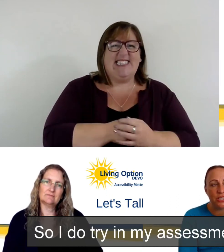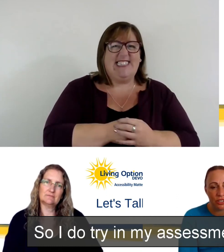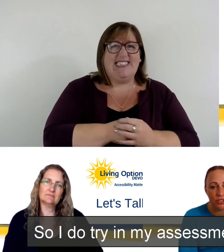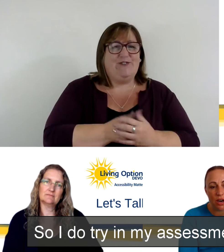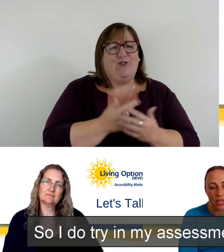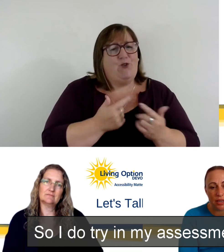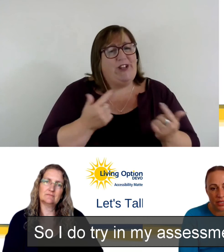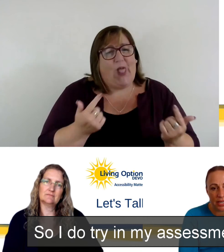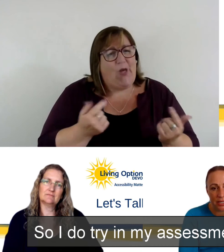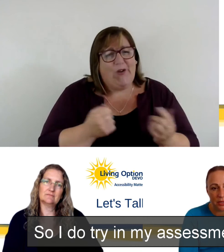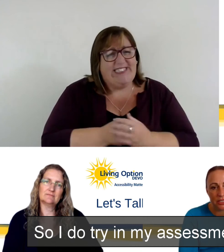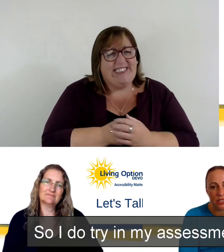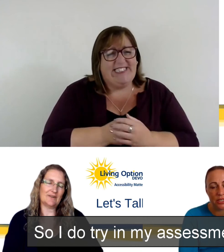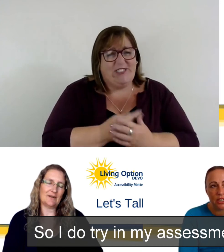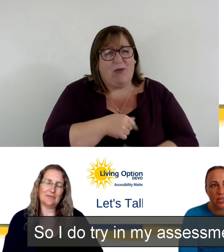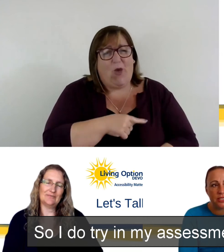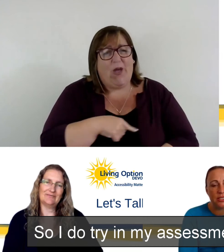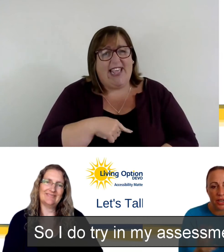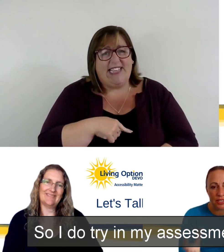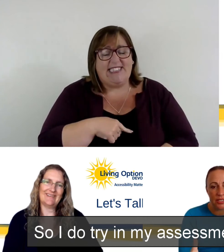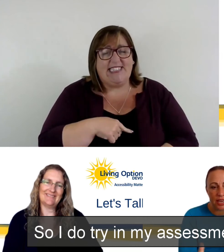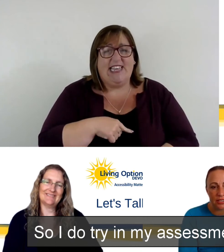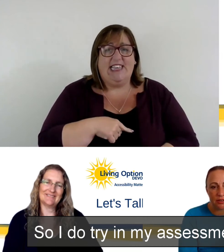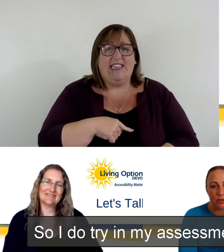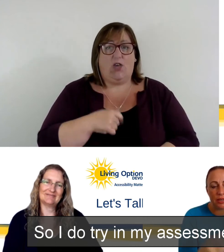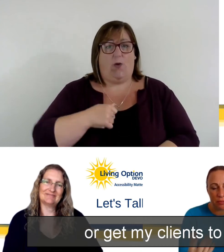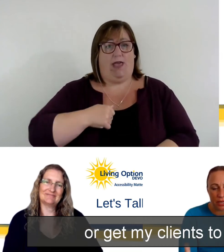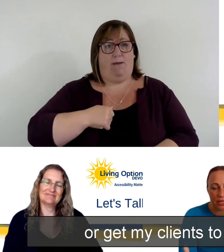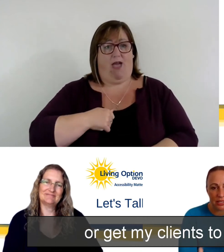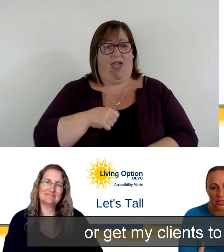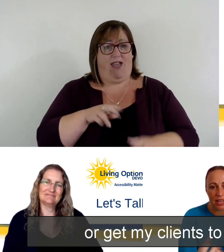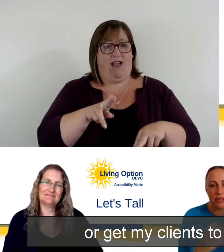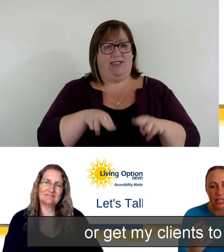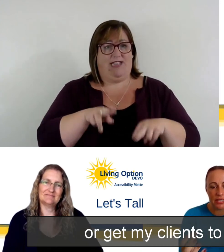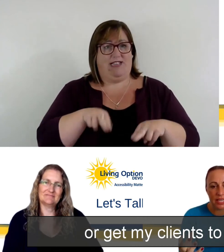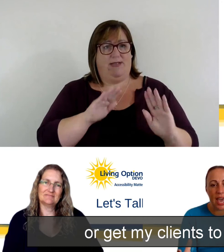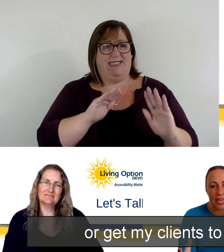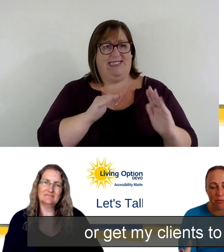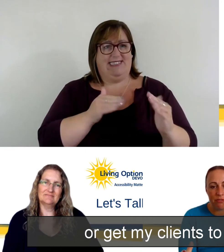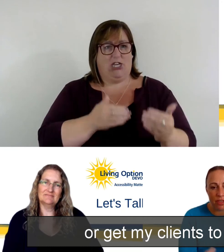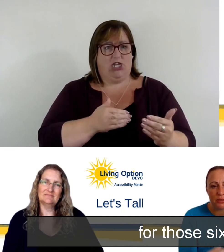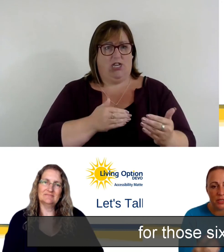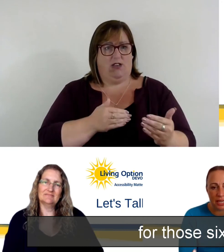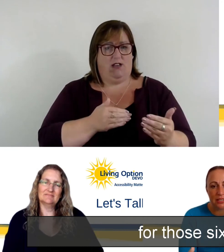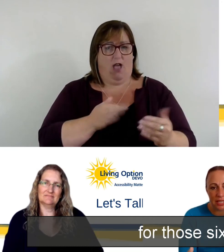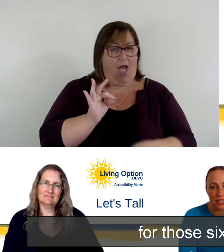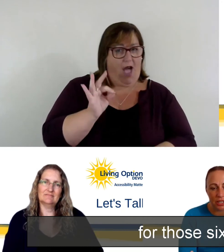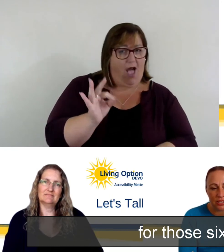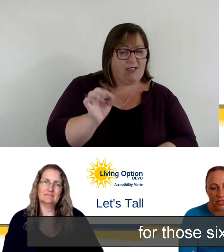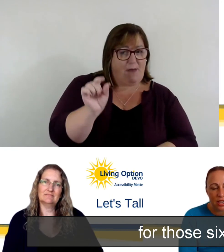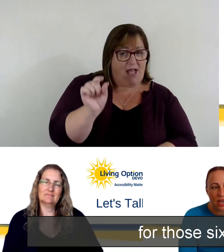so I do try in my assessment session to try and set or get my client to set a realistic aim for those